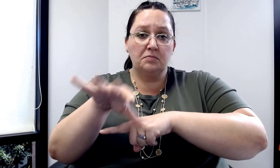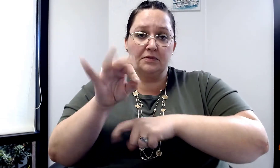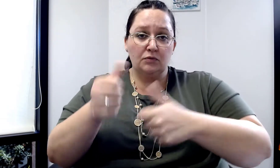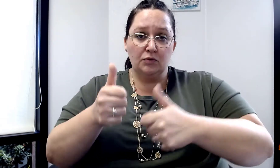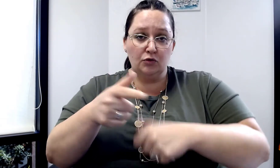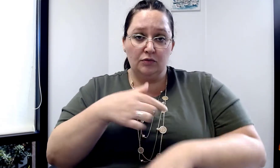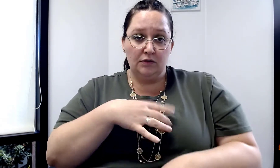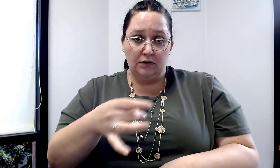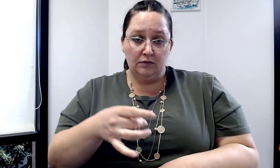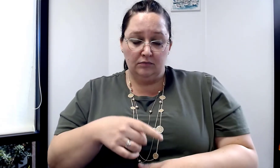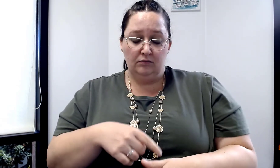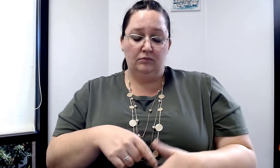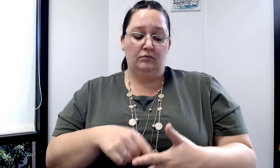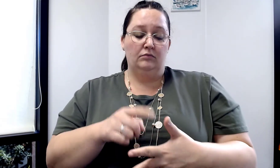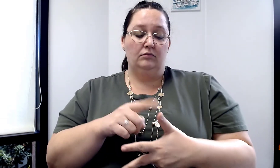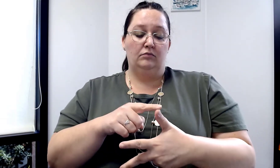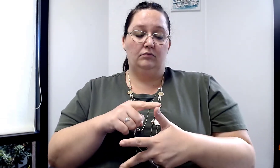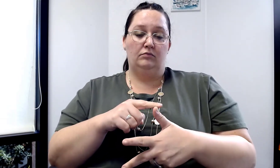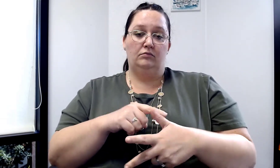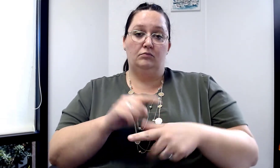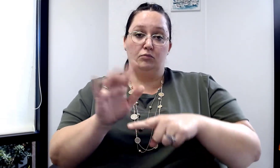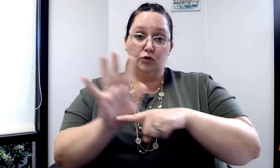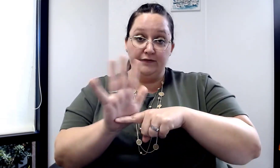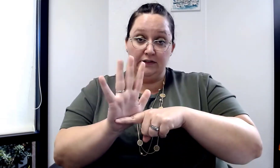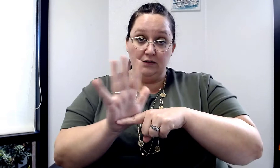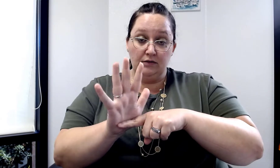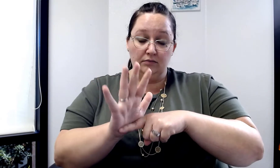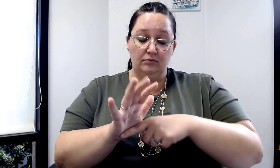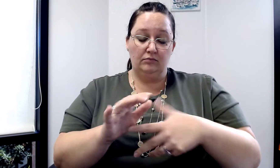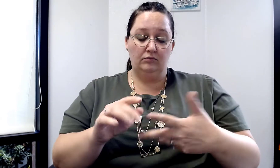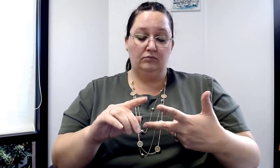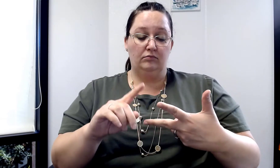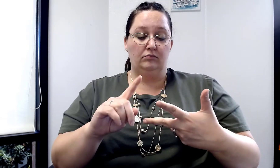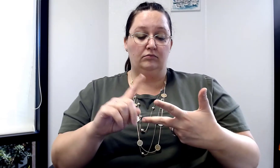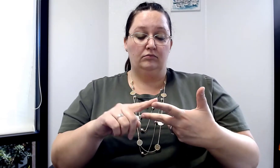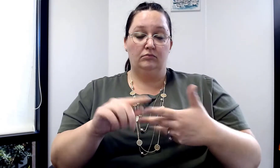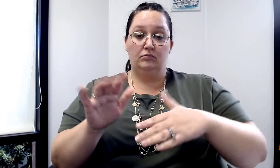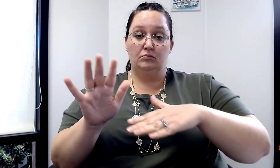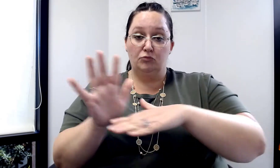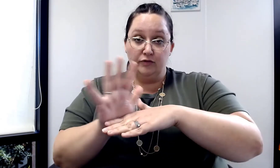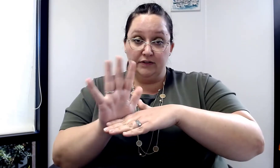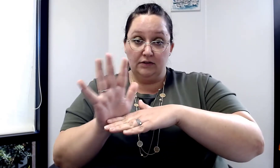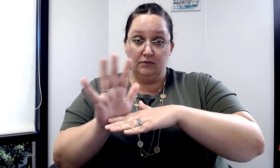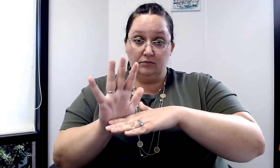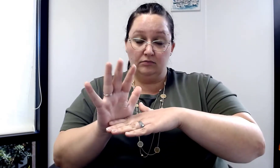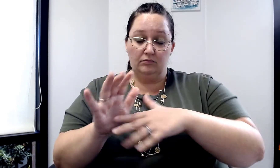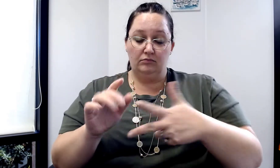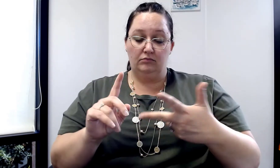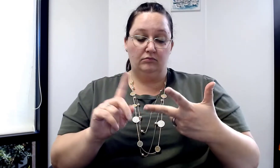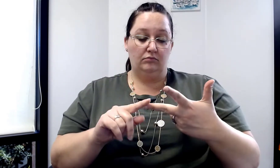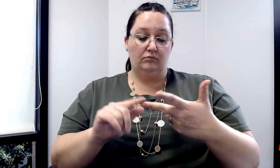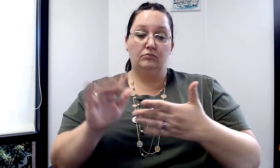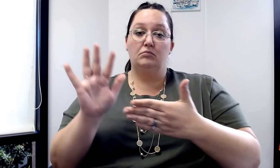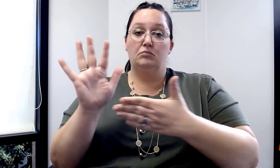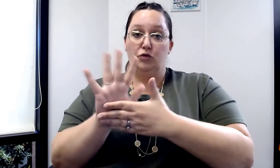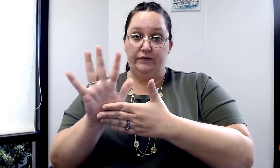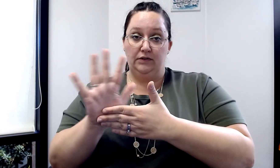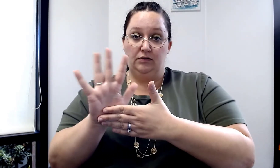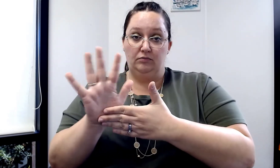with your palm down. You pick the one that you like. Index palm down, open B palm down, or your open